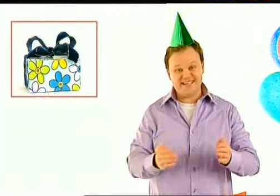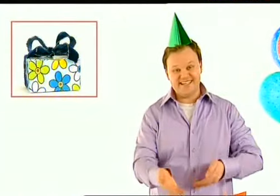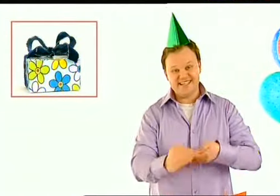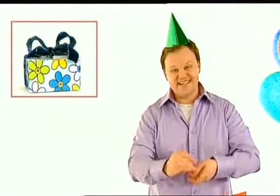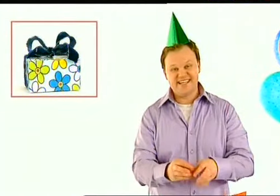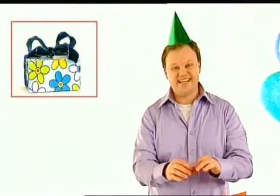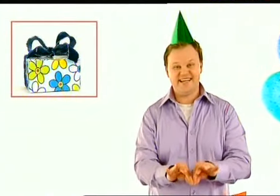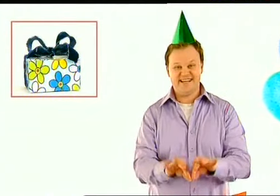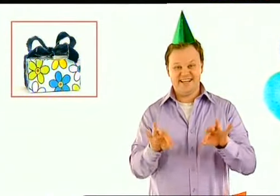present.